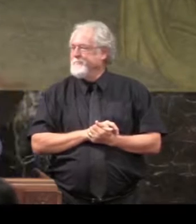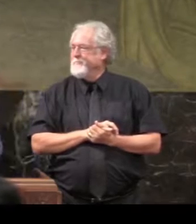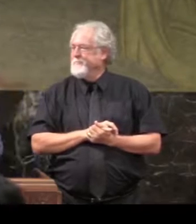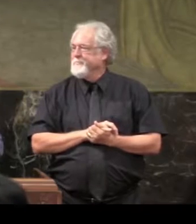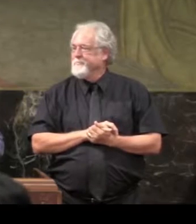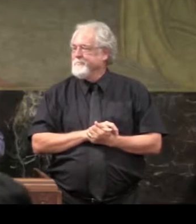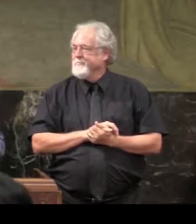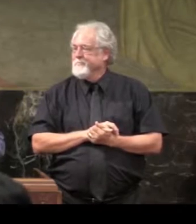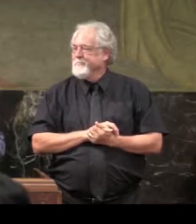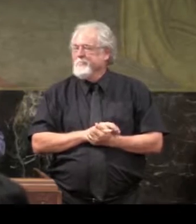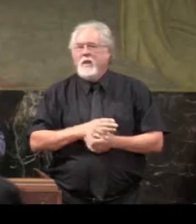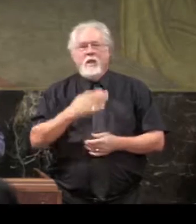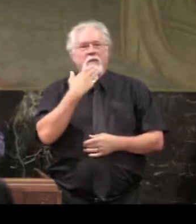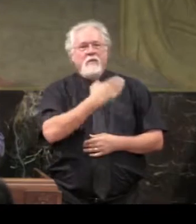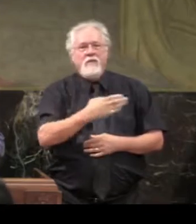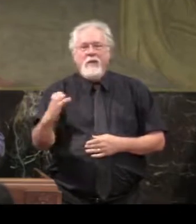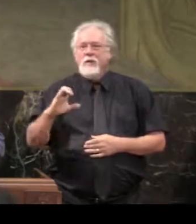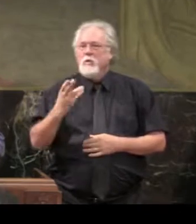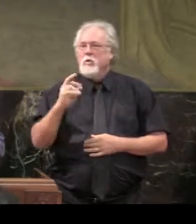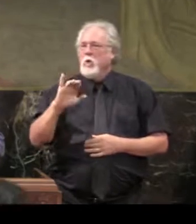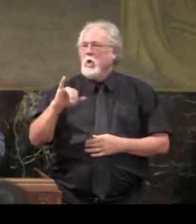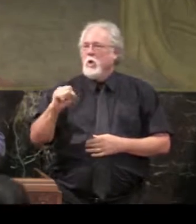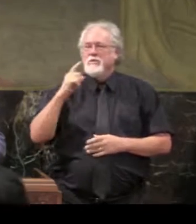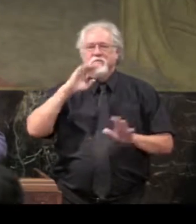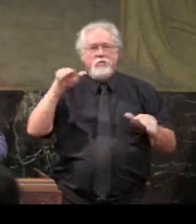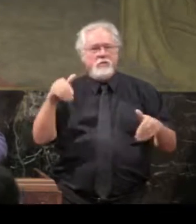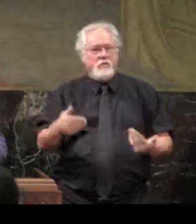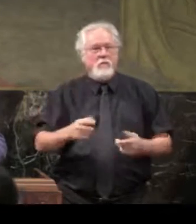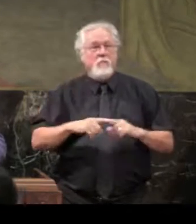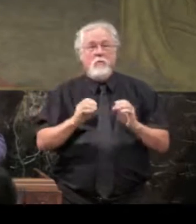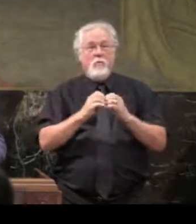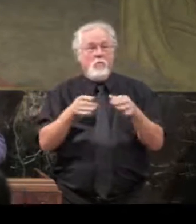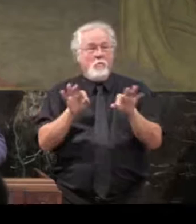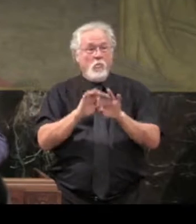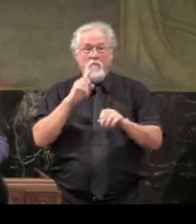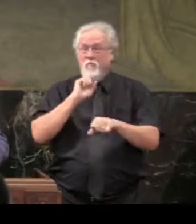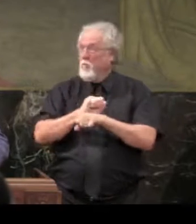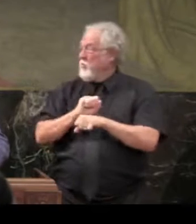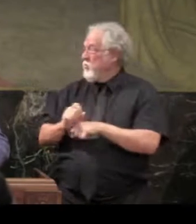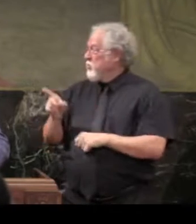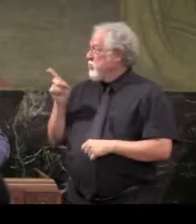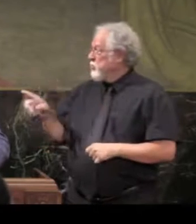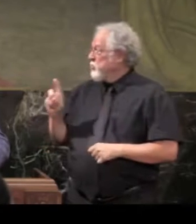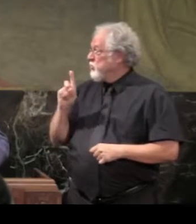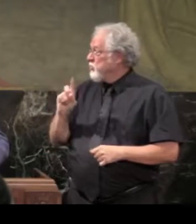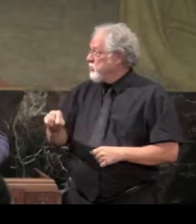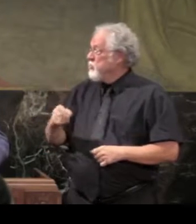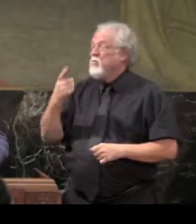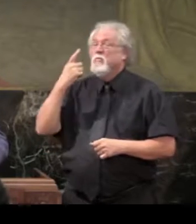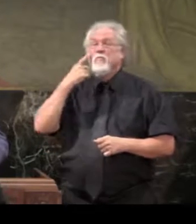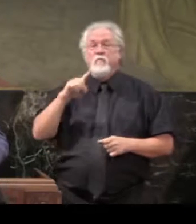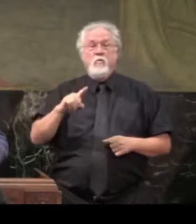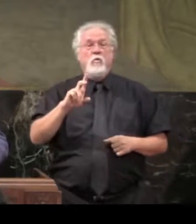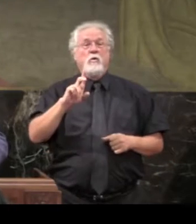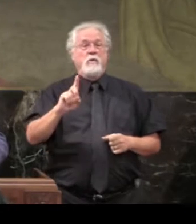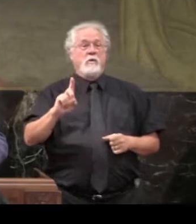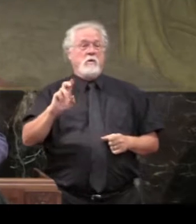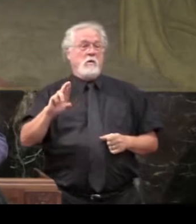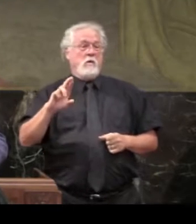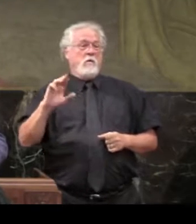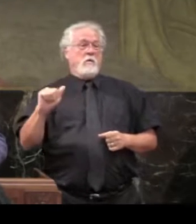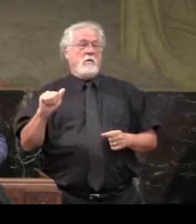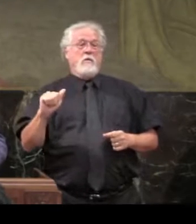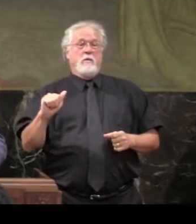very much. Thank you, Chris, for the introduction, but more importantly for the work you're doing on behalf of the Delta Regional